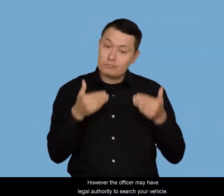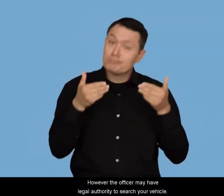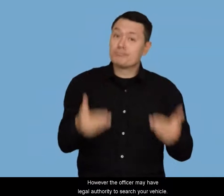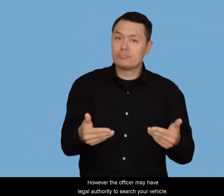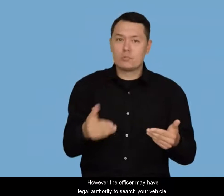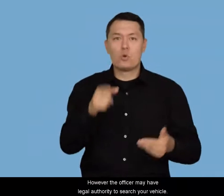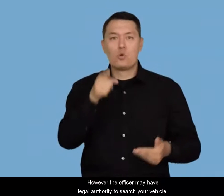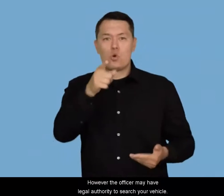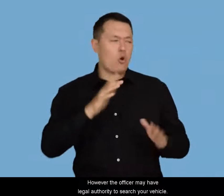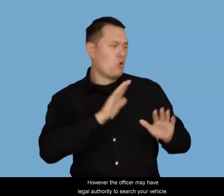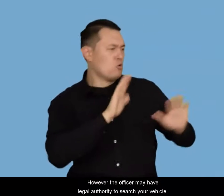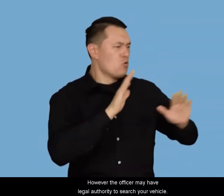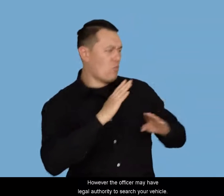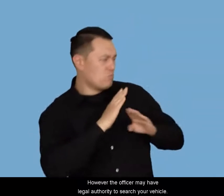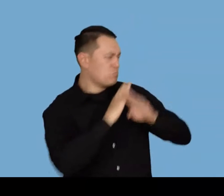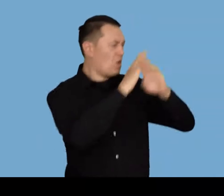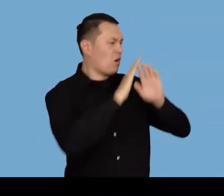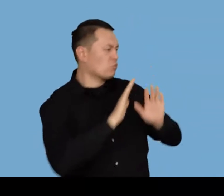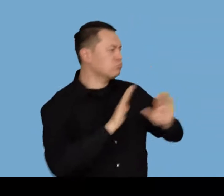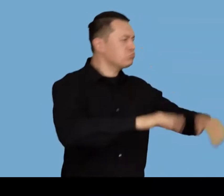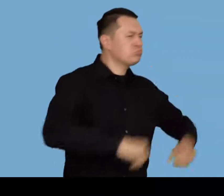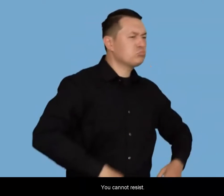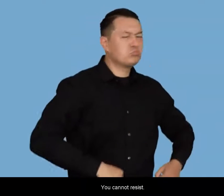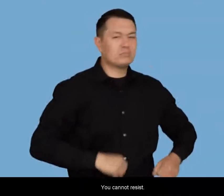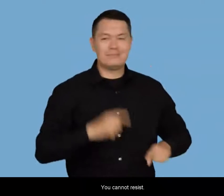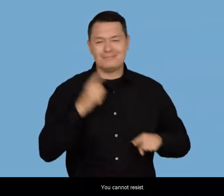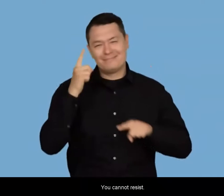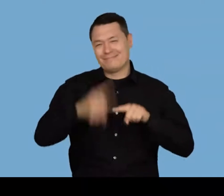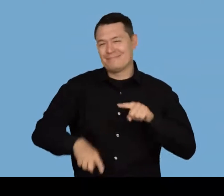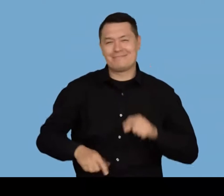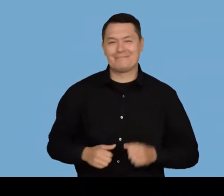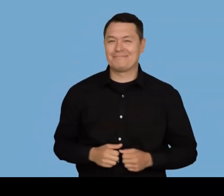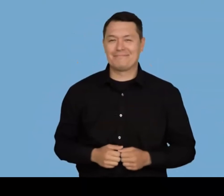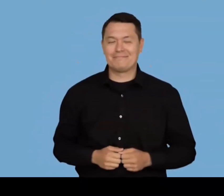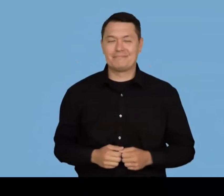legal authority to search your vehicle, and you cannot resist.